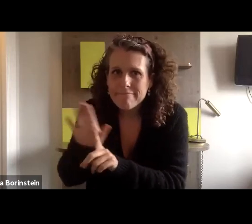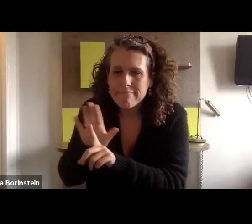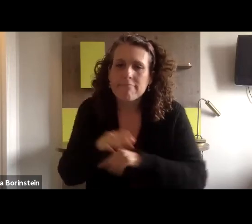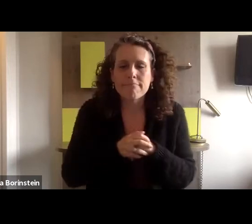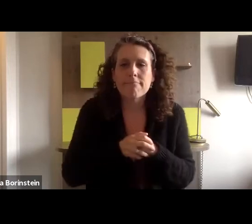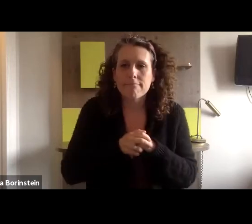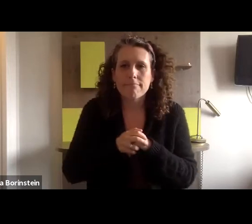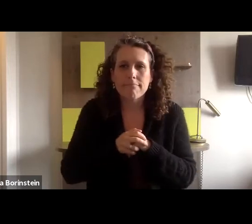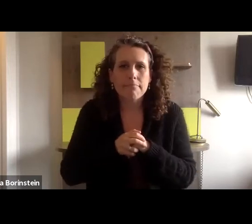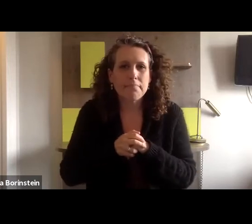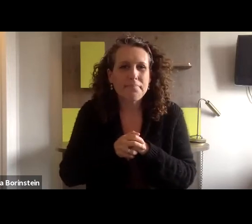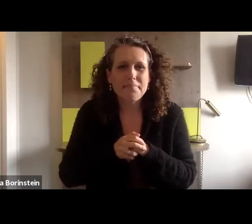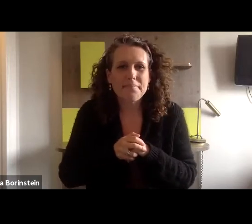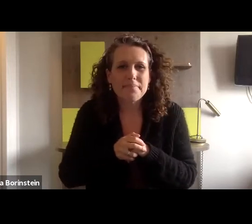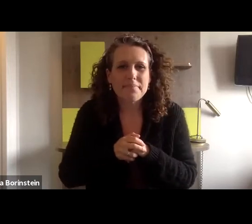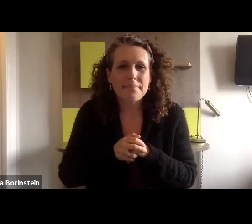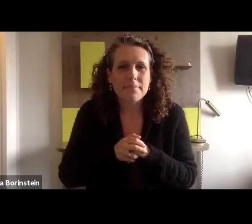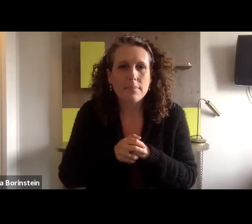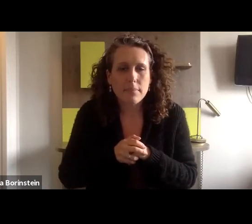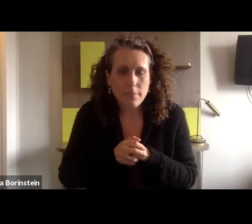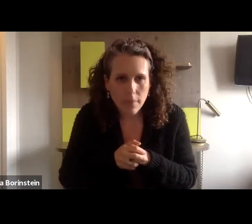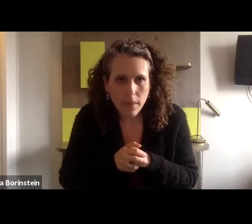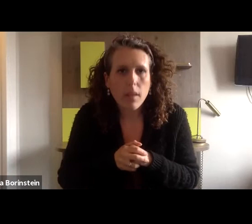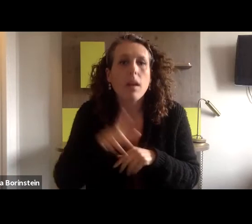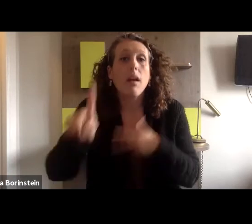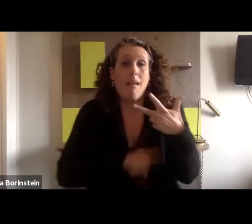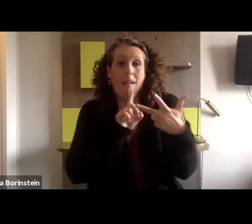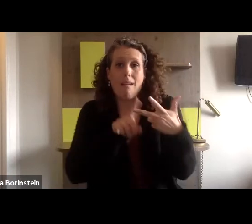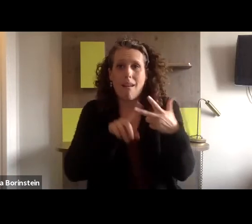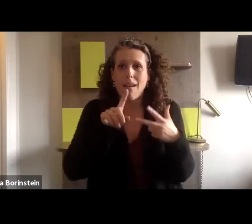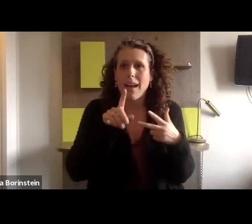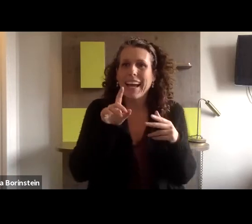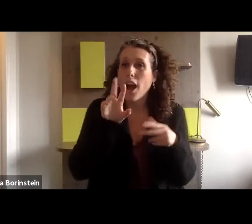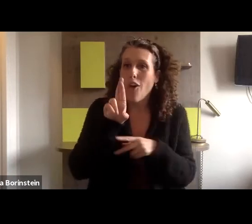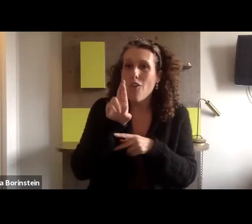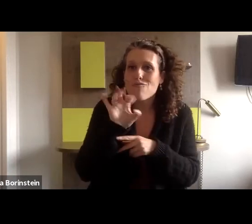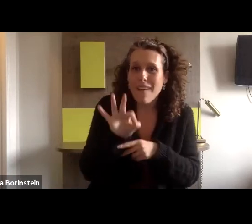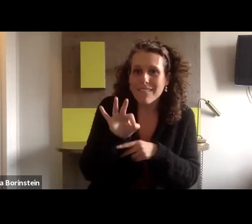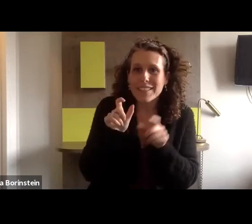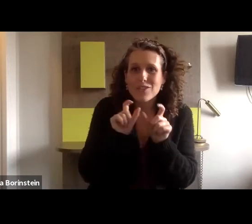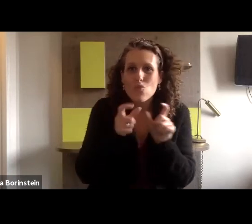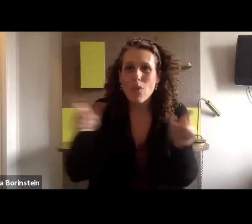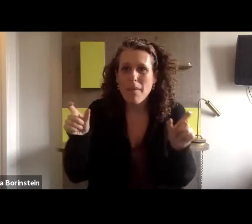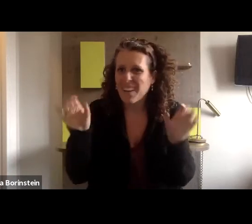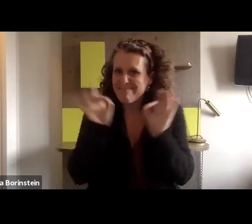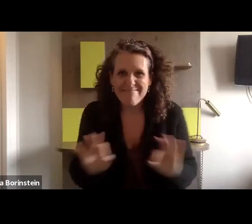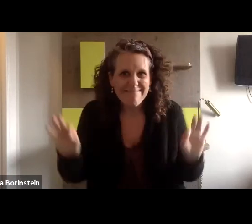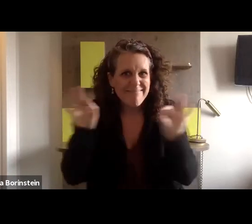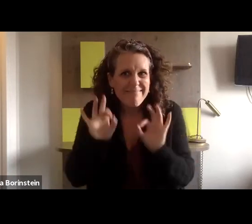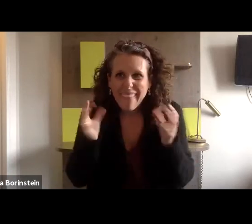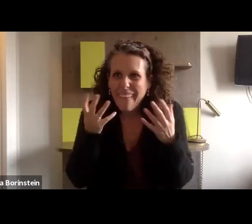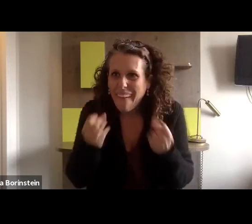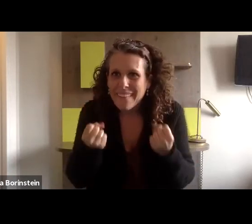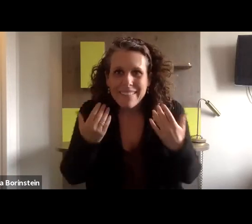resource. And the other thing is there is no reference grammar that describes the language fully in order